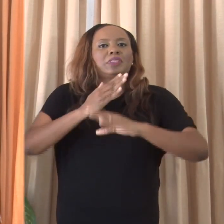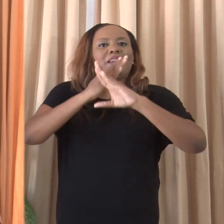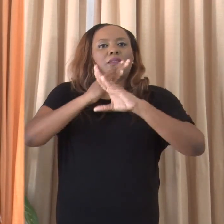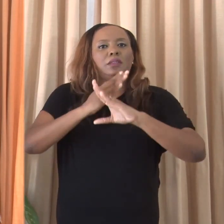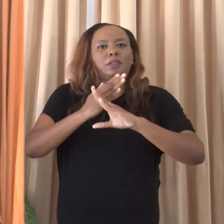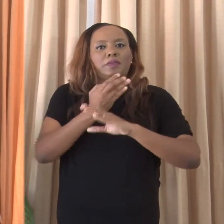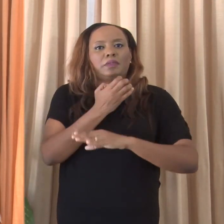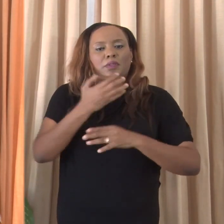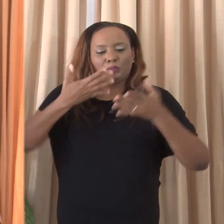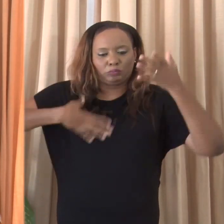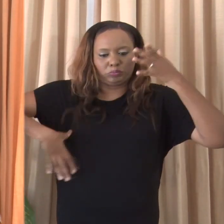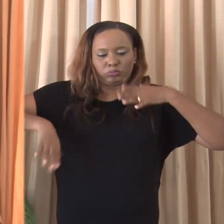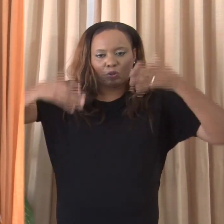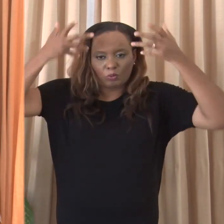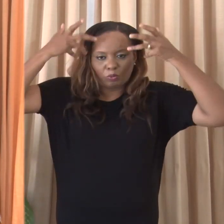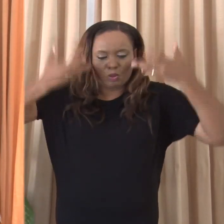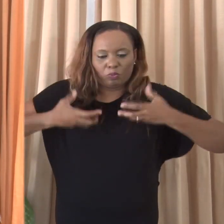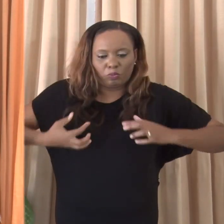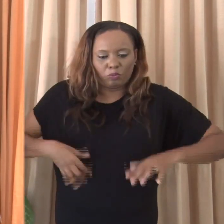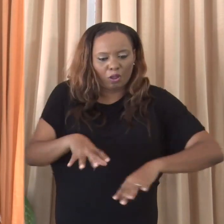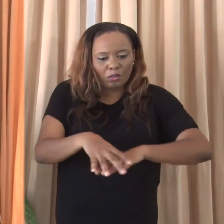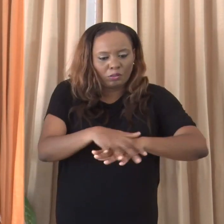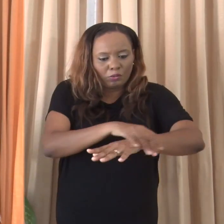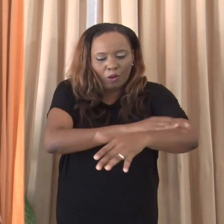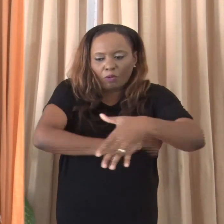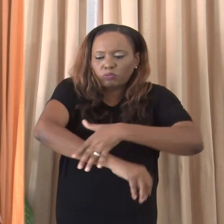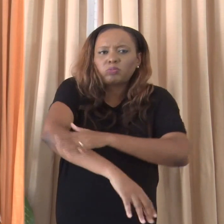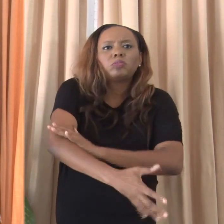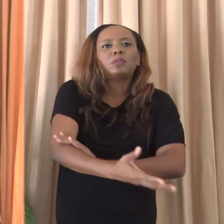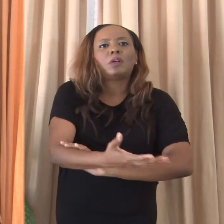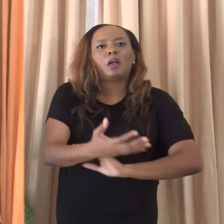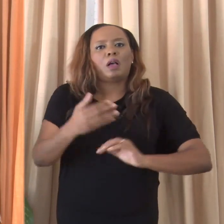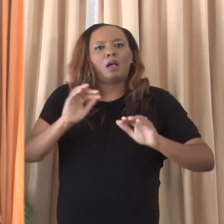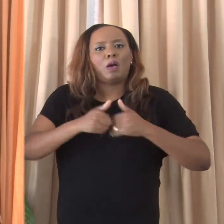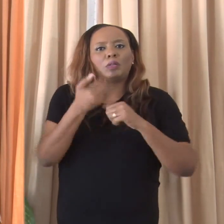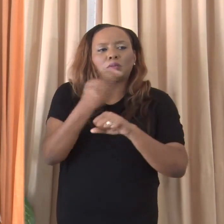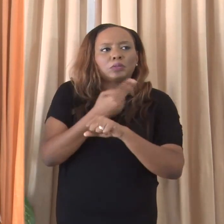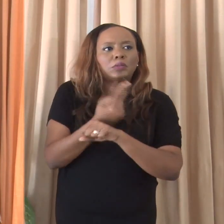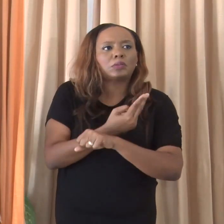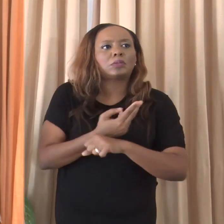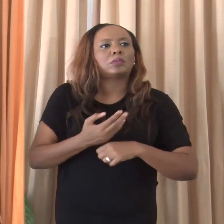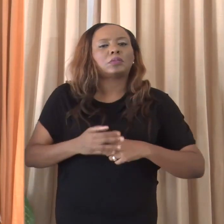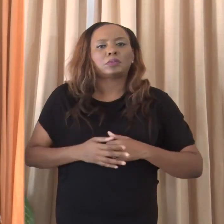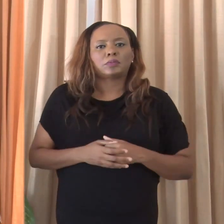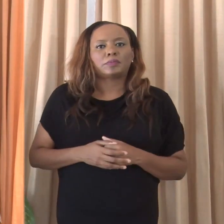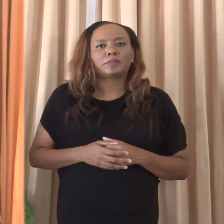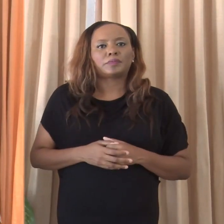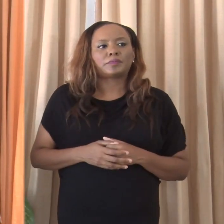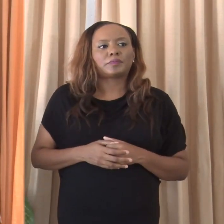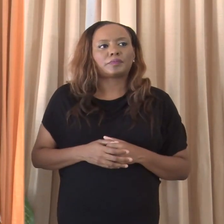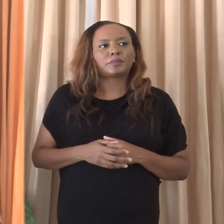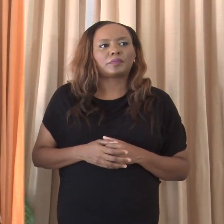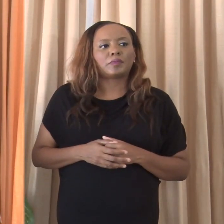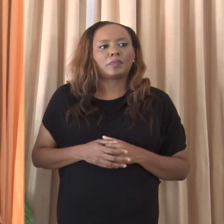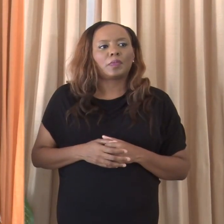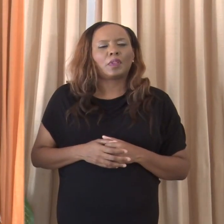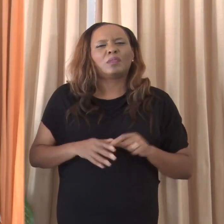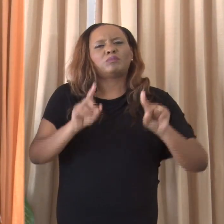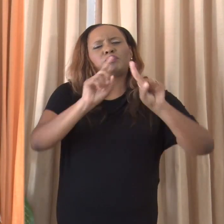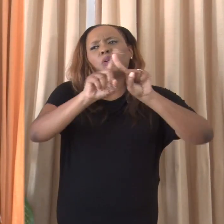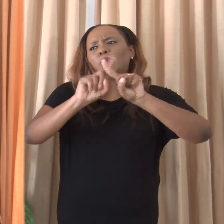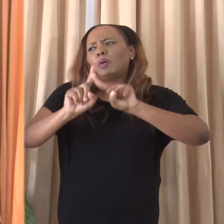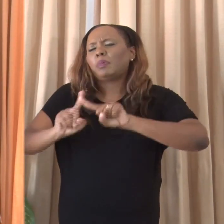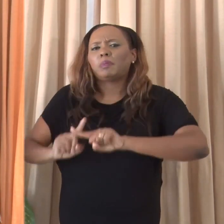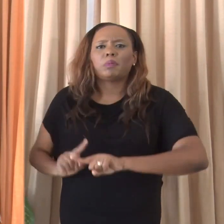appropriately, and then make it optional if they choose to utilize them. But I mean, that's just one part of the many things that we've been